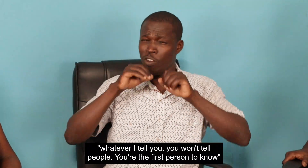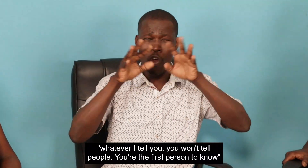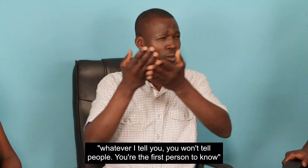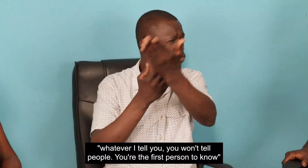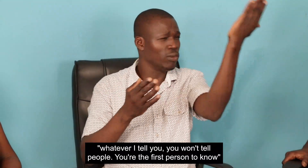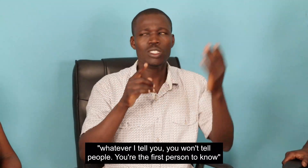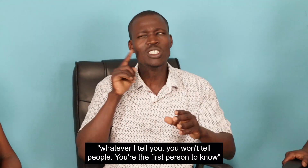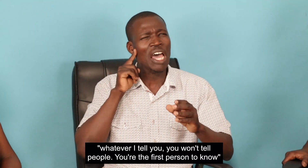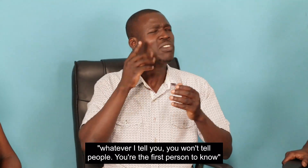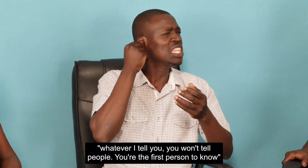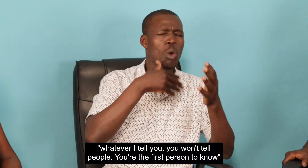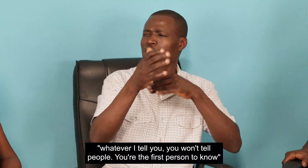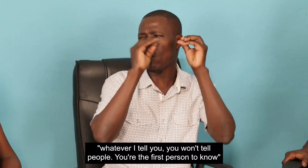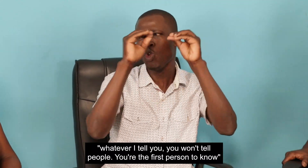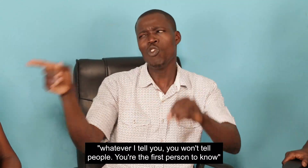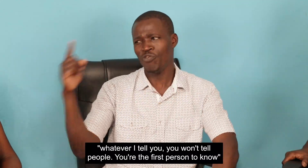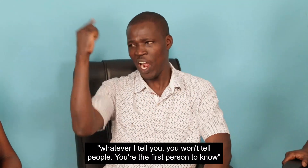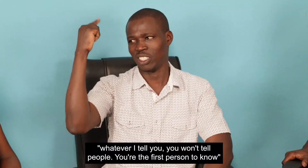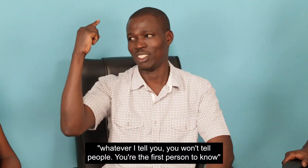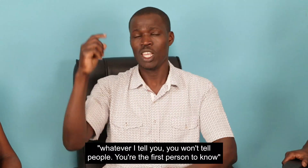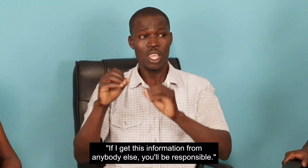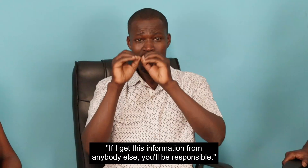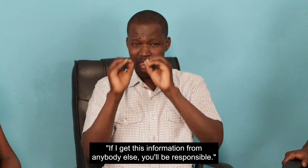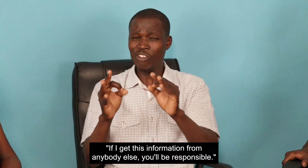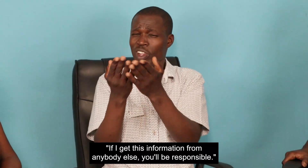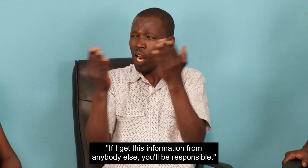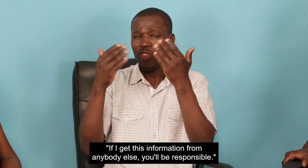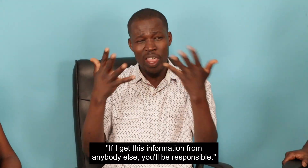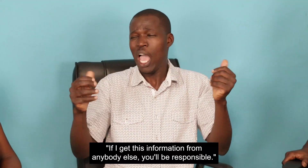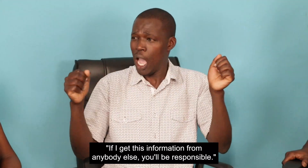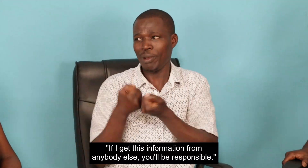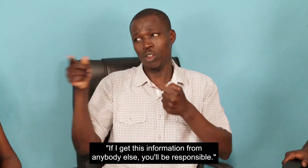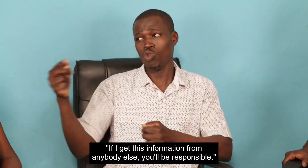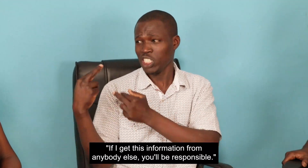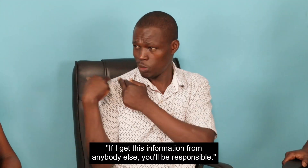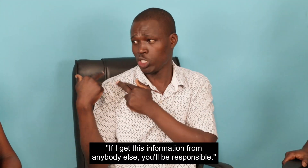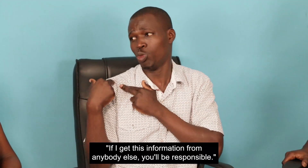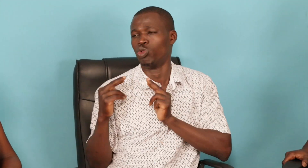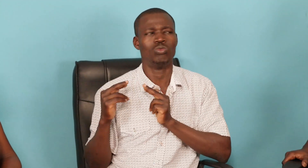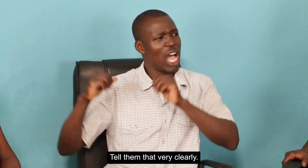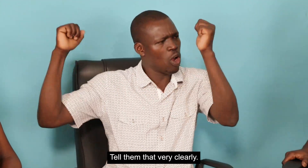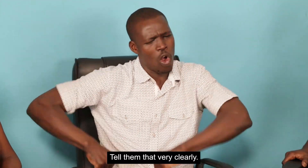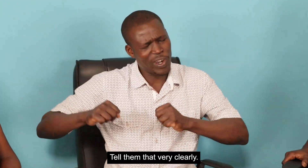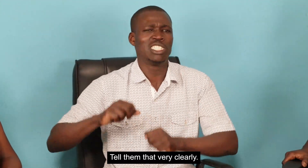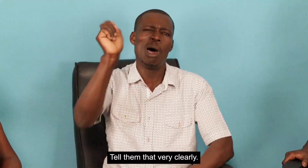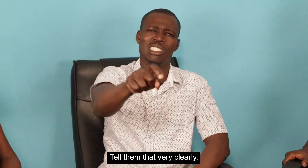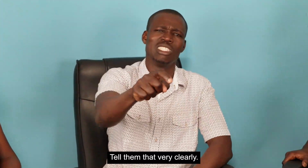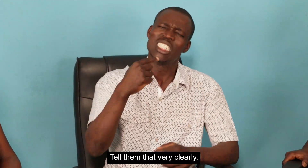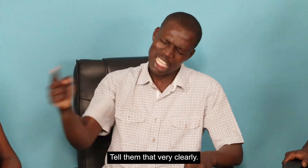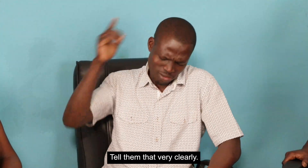expert. So, and let them know if I find my message shared out there, you'll be the one responsible,